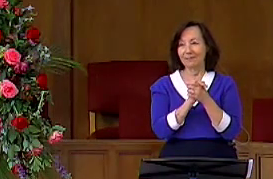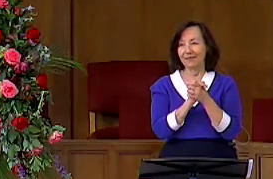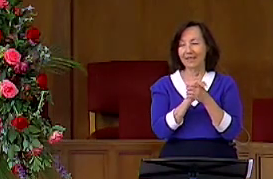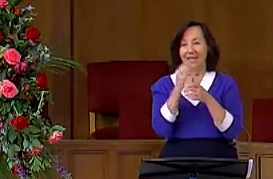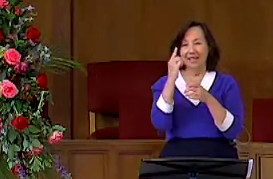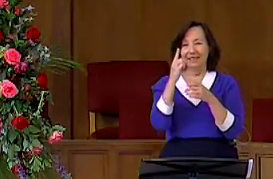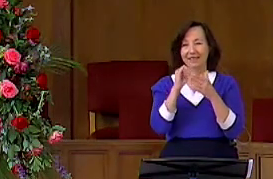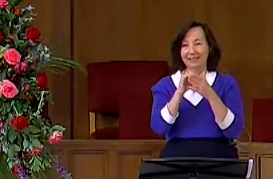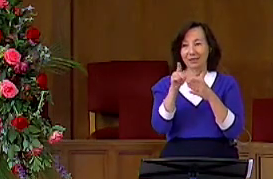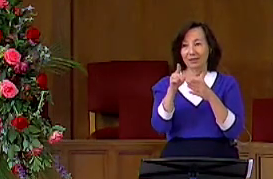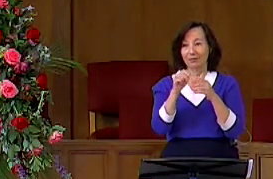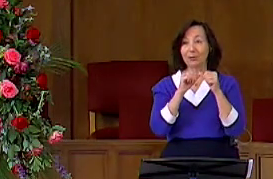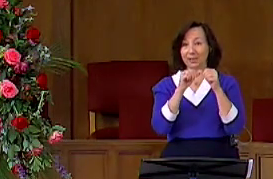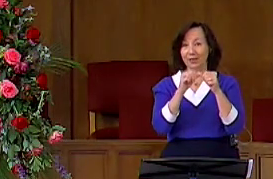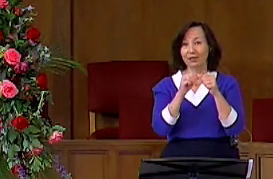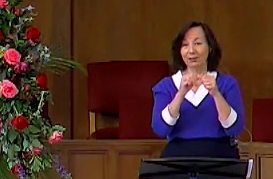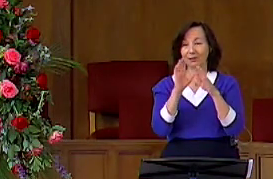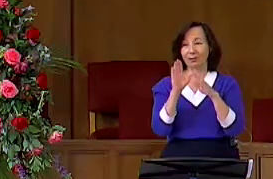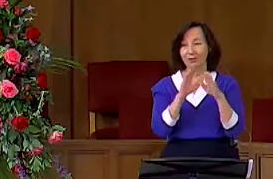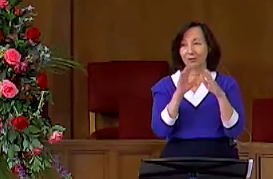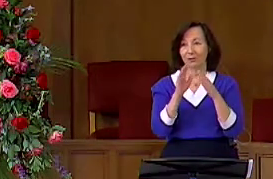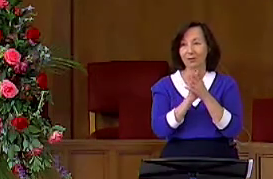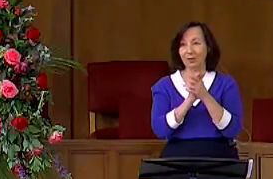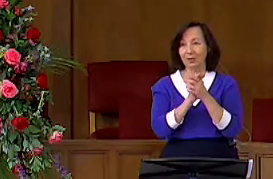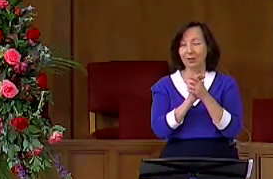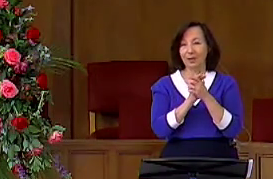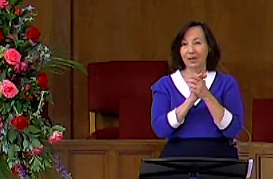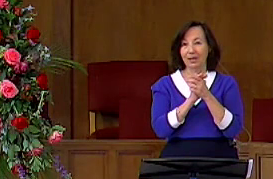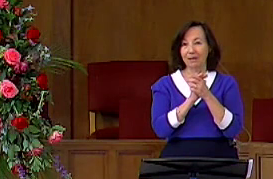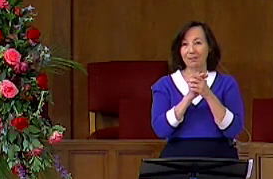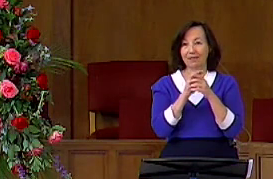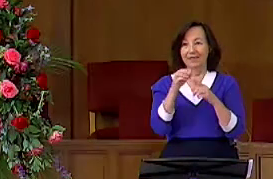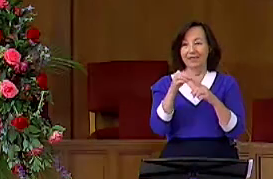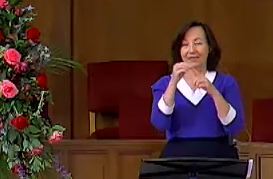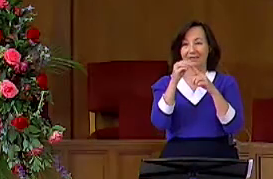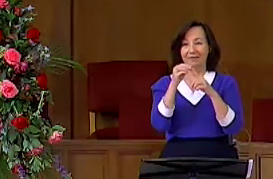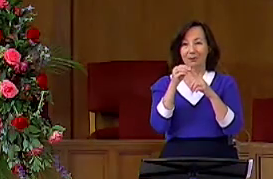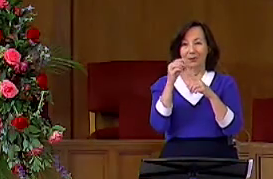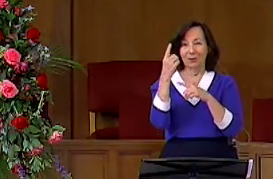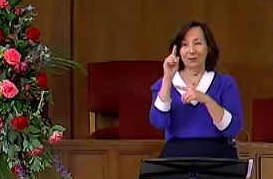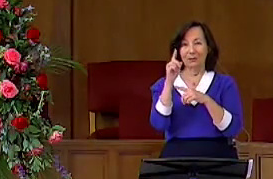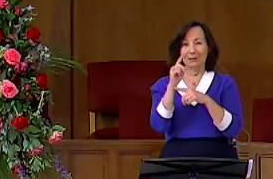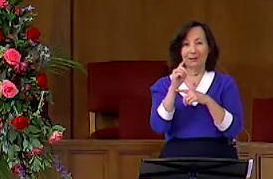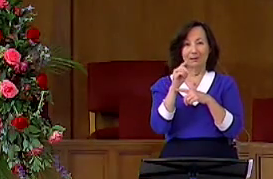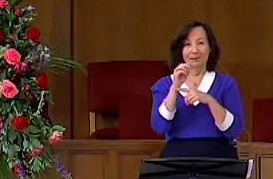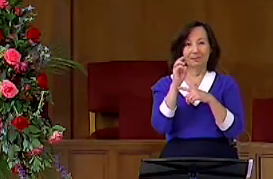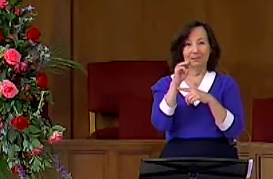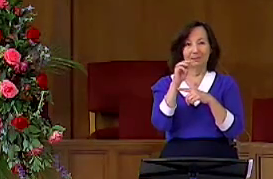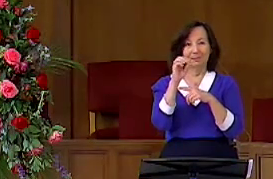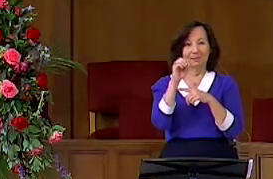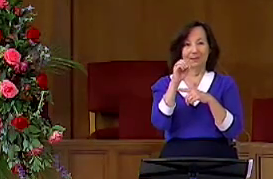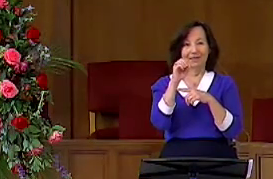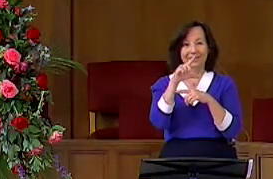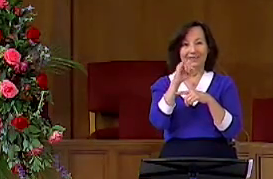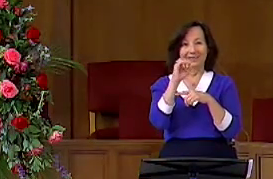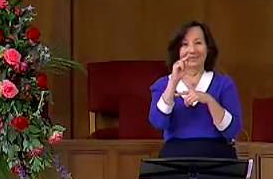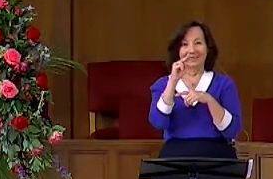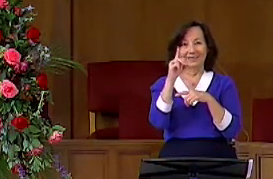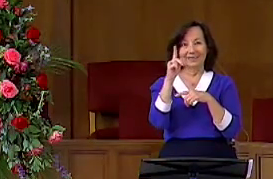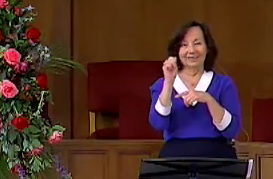Amber would have continued to do this except for Melinda showing up one day. Melinda, will you stand, please? This is Melinda